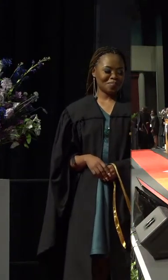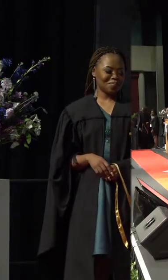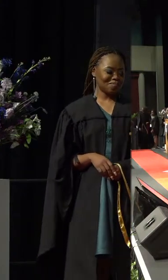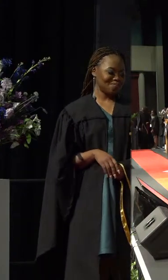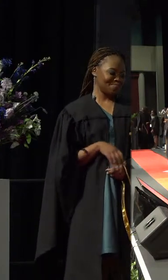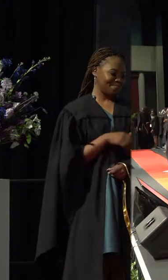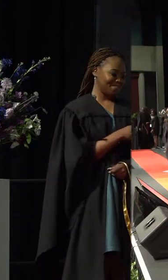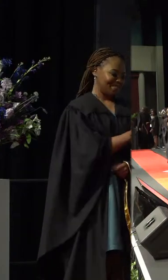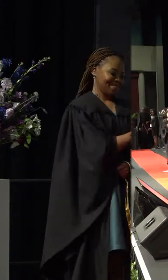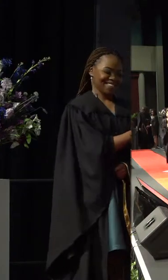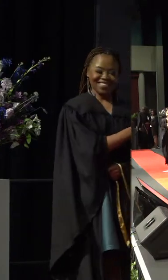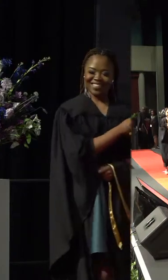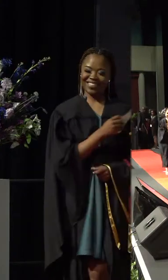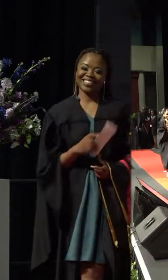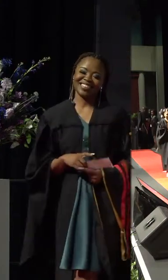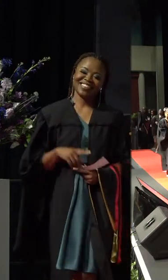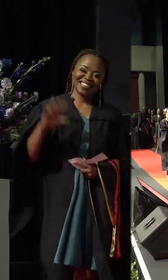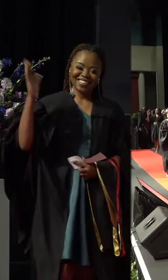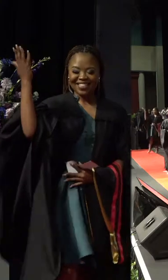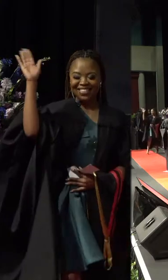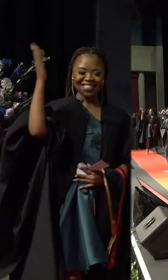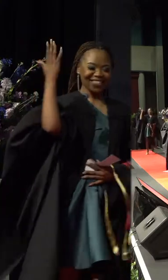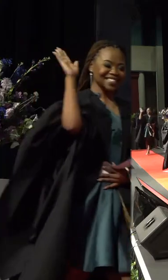Nomvelo Mapumulo.